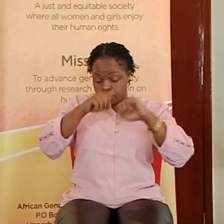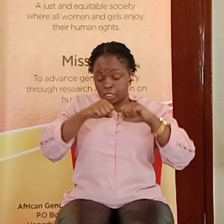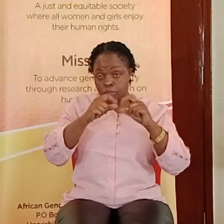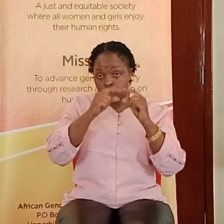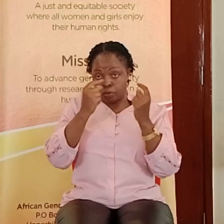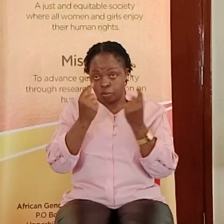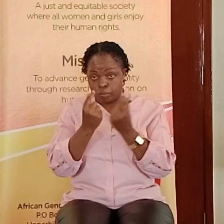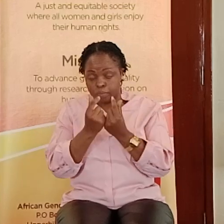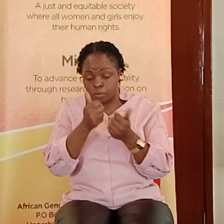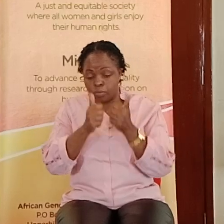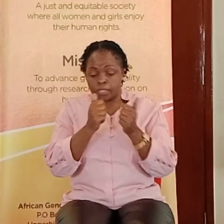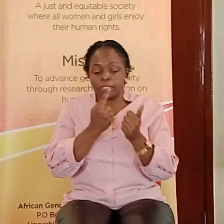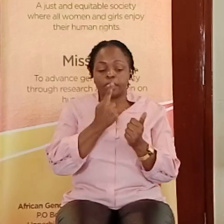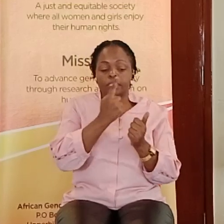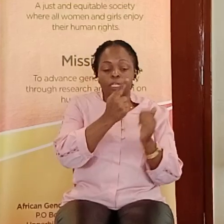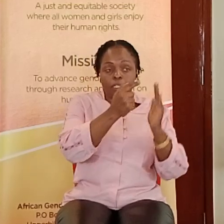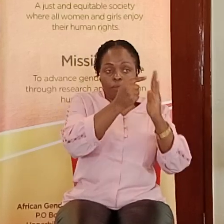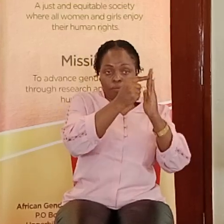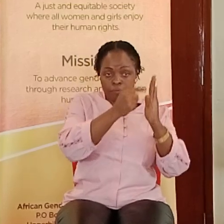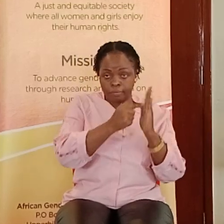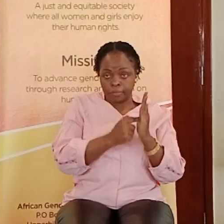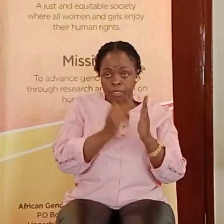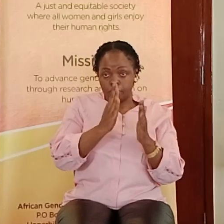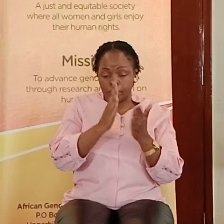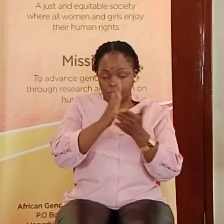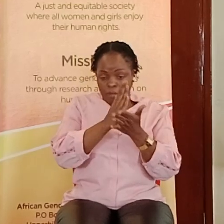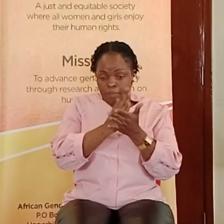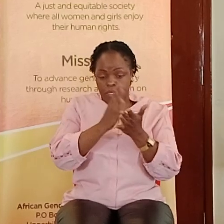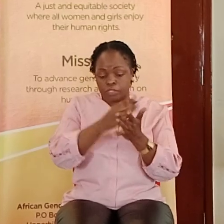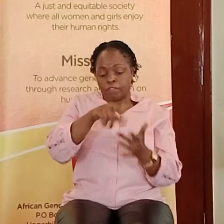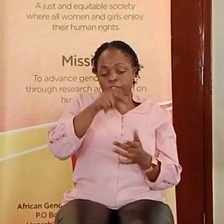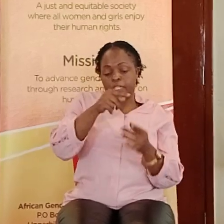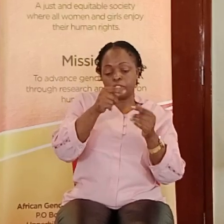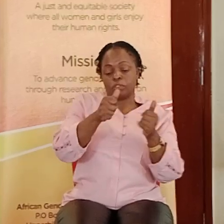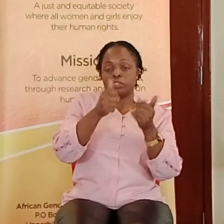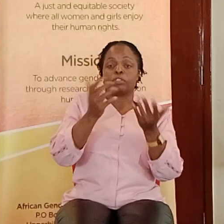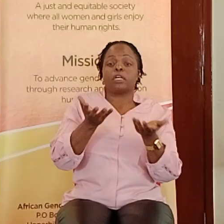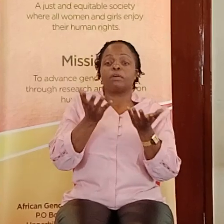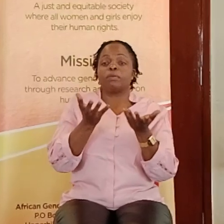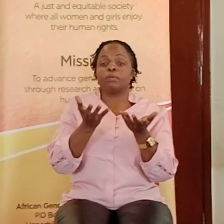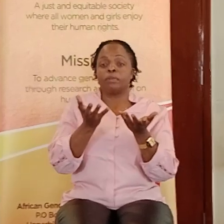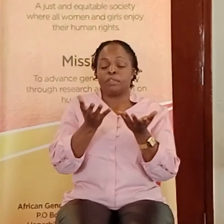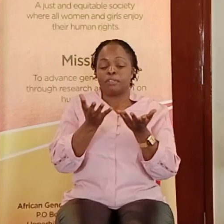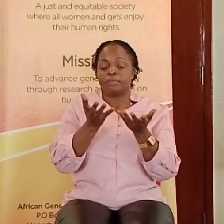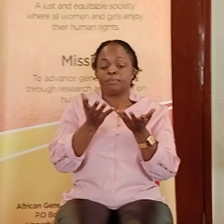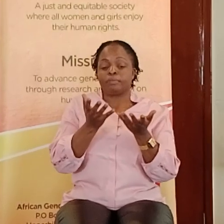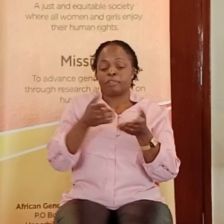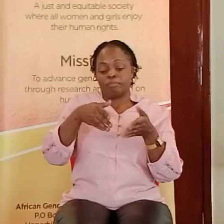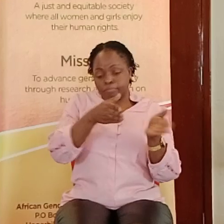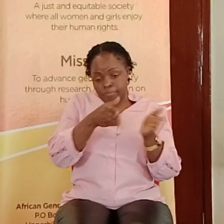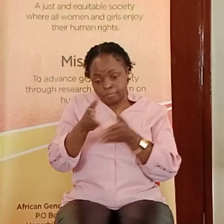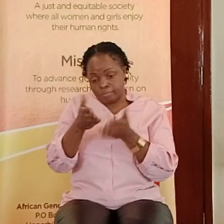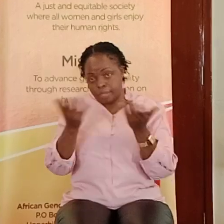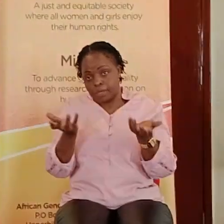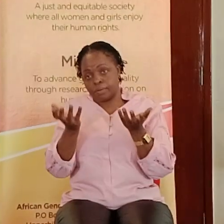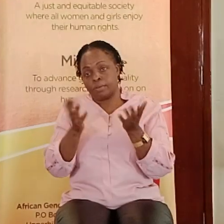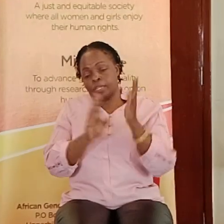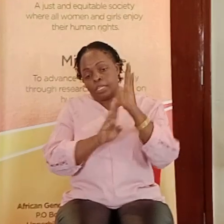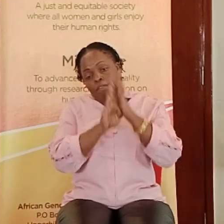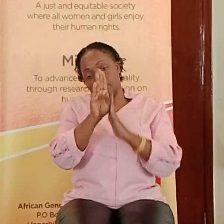have mentioned also be part of finding the solution? How do we strategize? How do we develop actionable plans